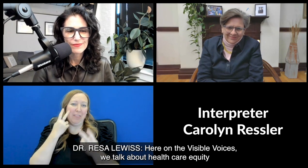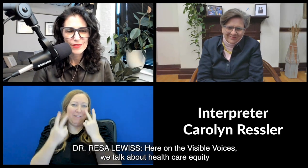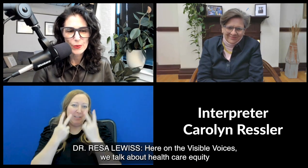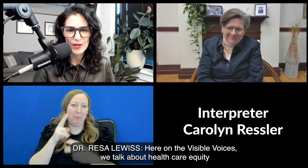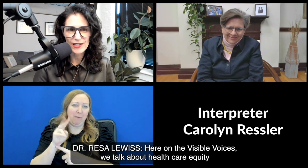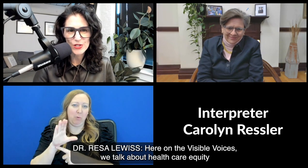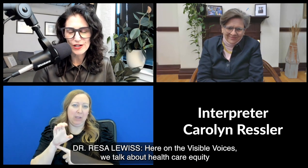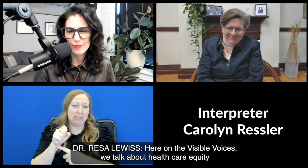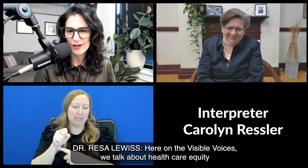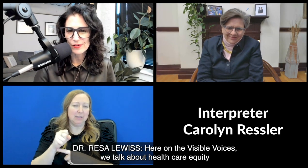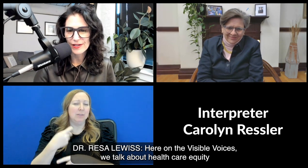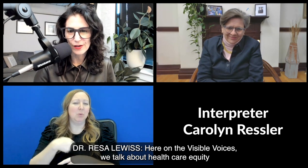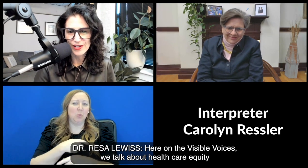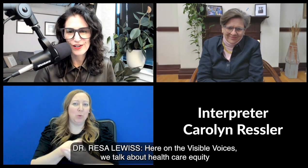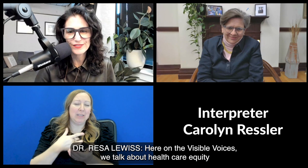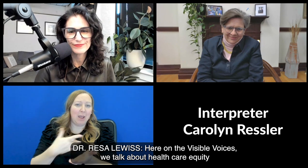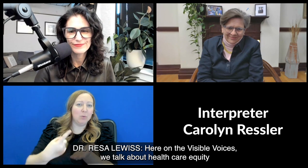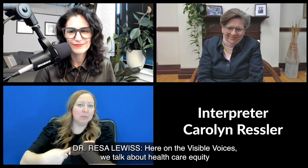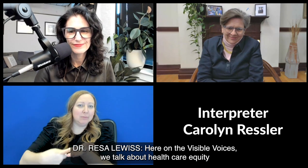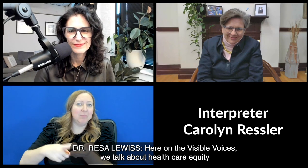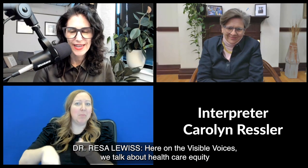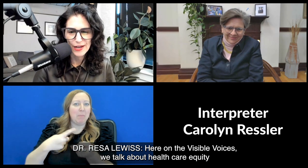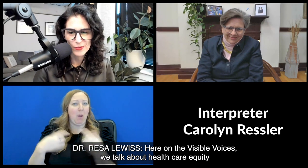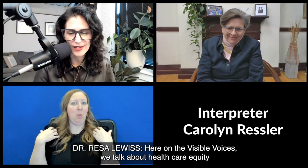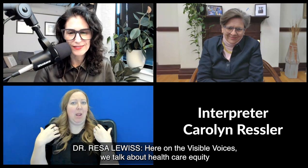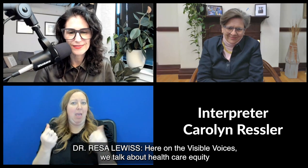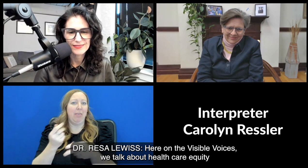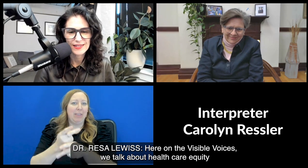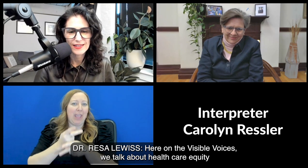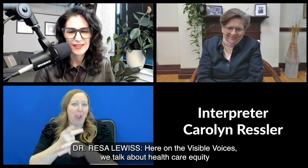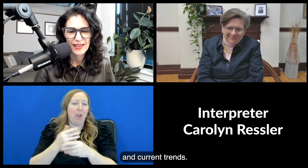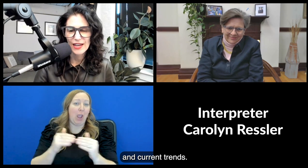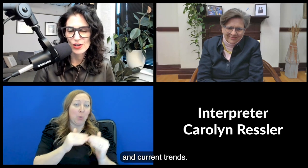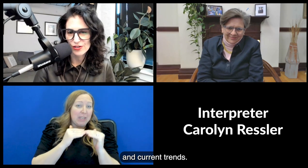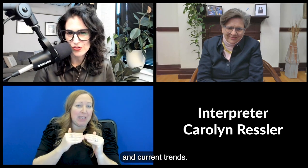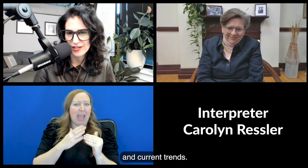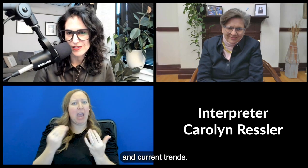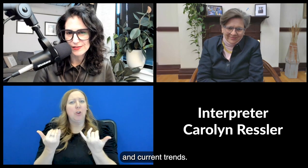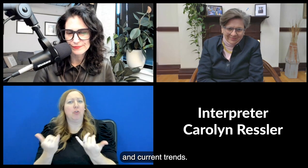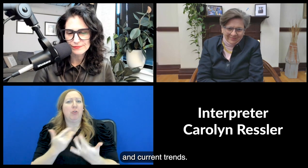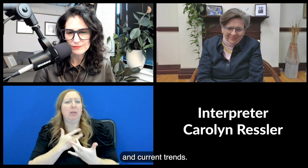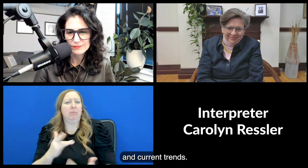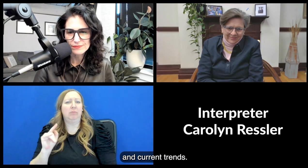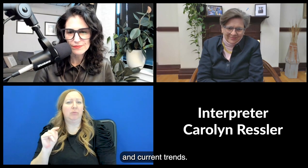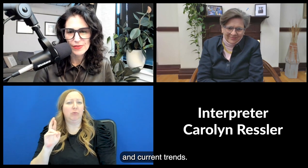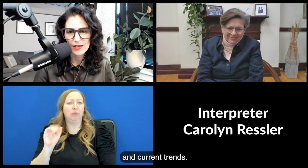we talk about healthcare, equity, and current trends.